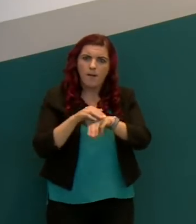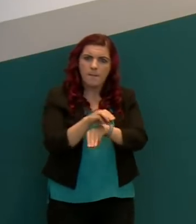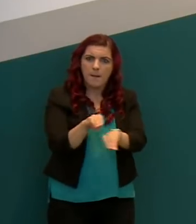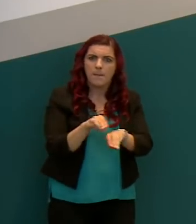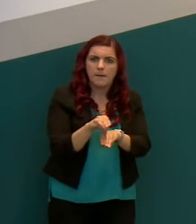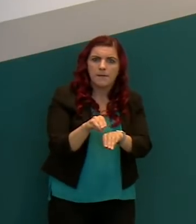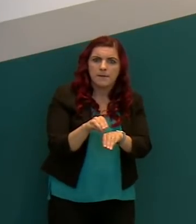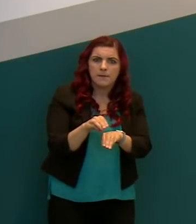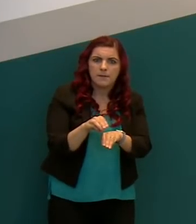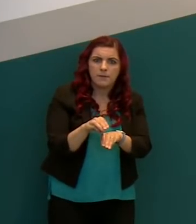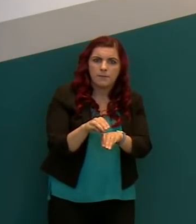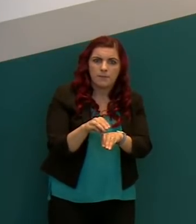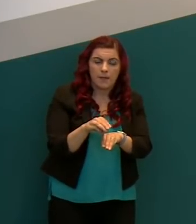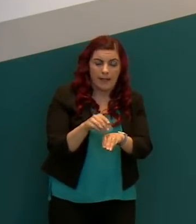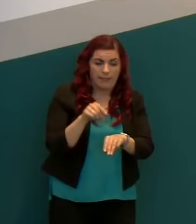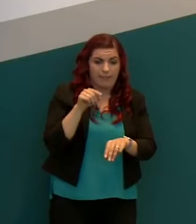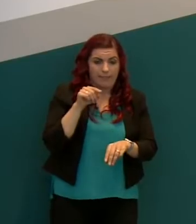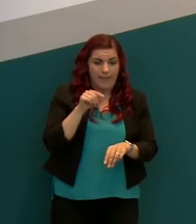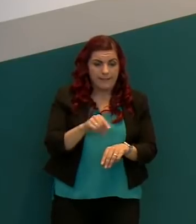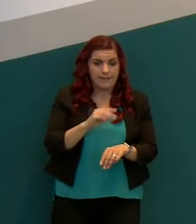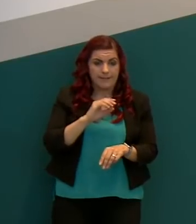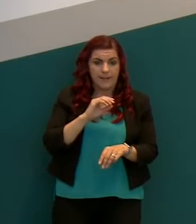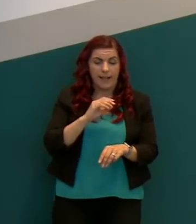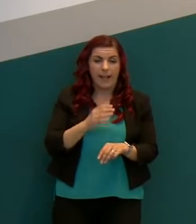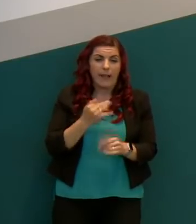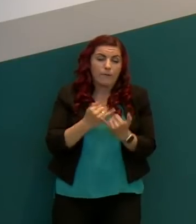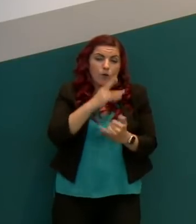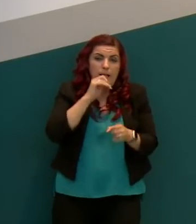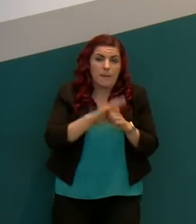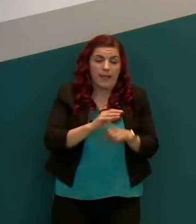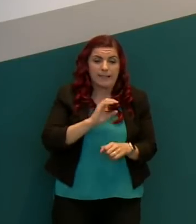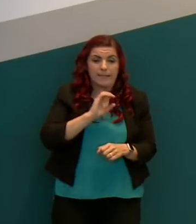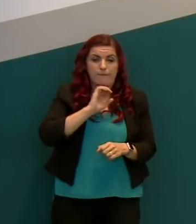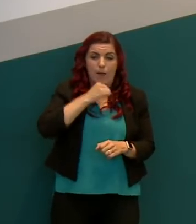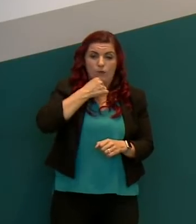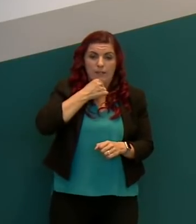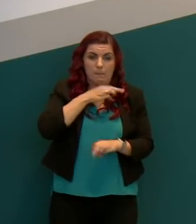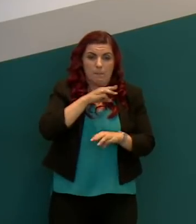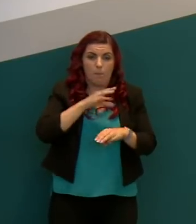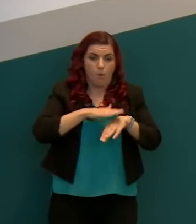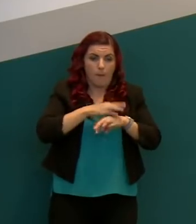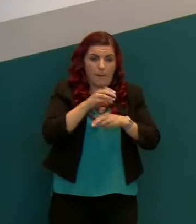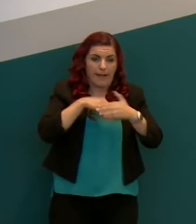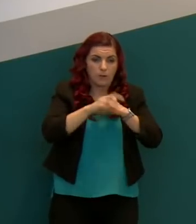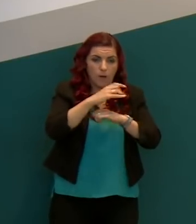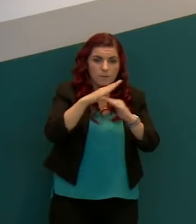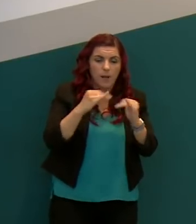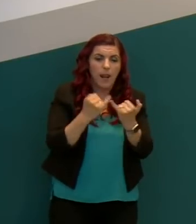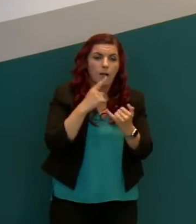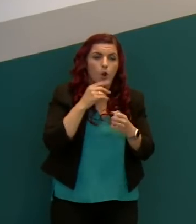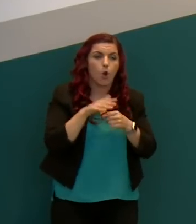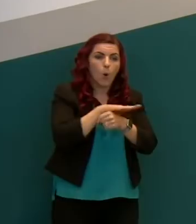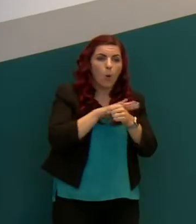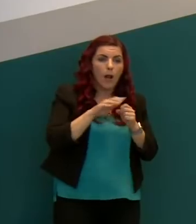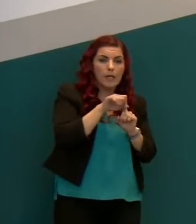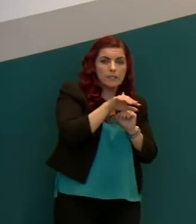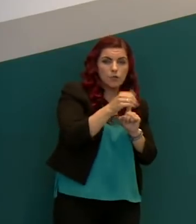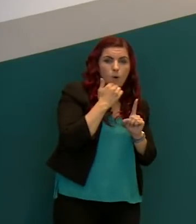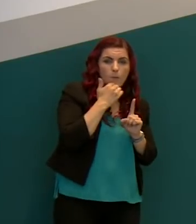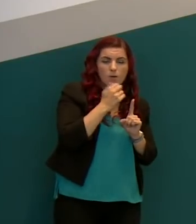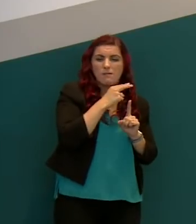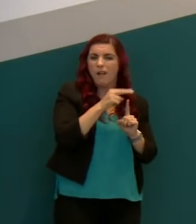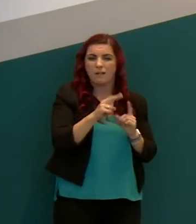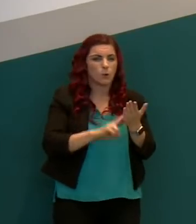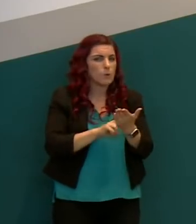creating disease of such severity that people are being hospitalised? So I'm really only reiterating that things like localised reproduction numbers and so on are not